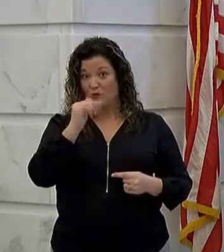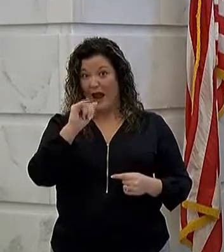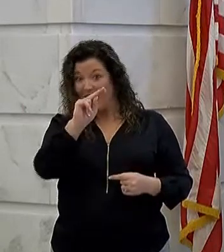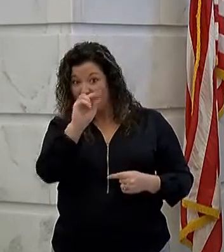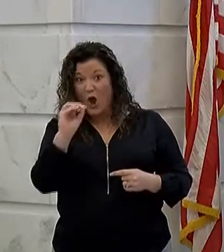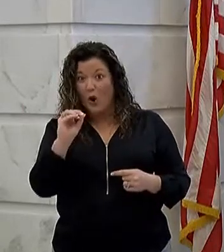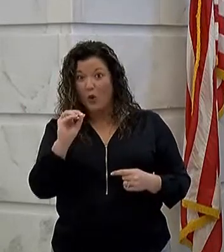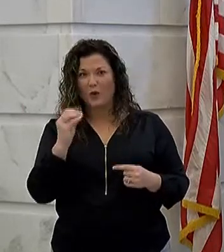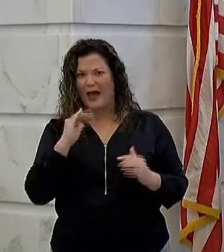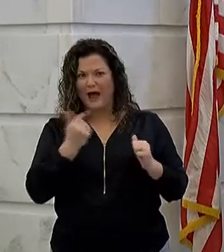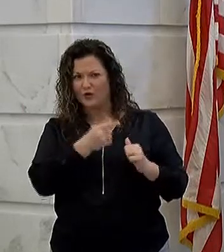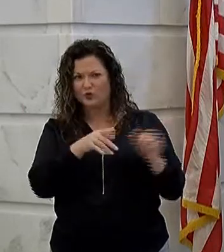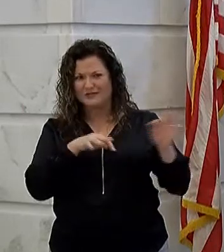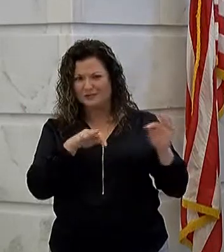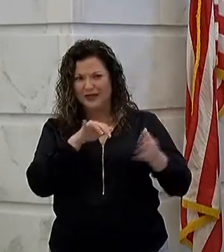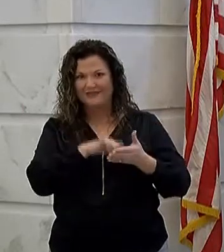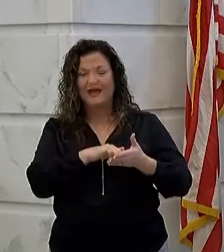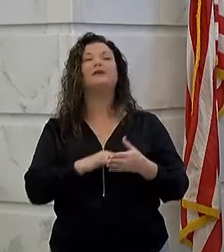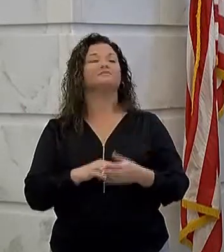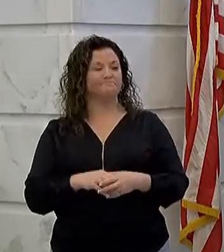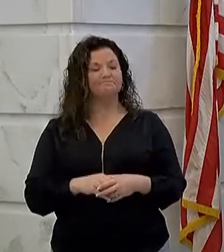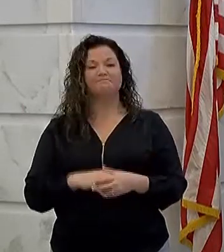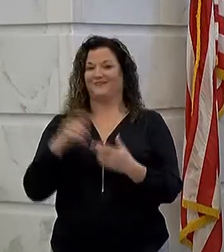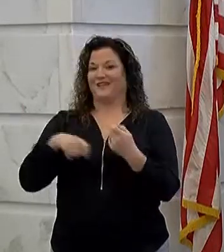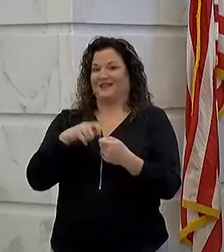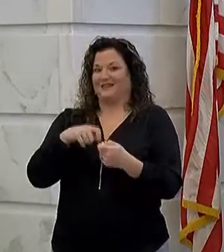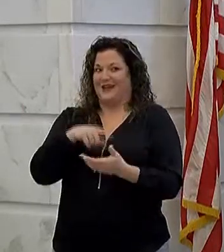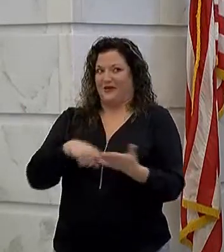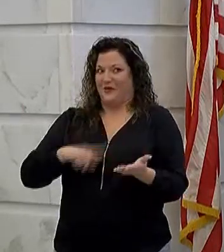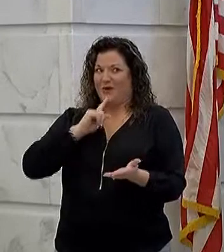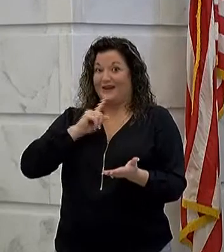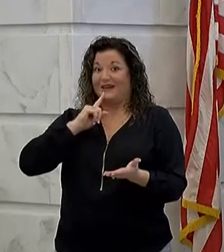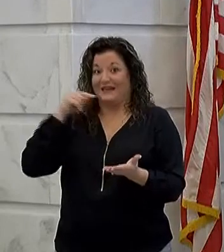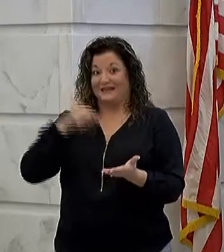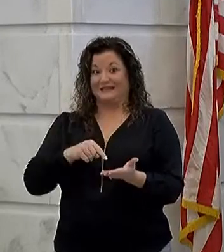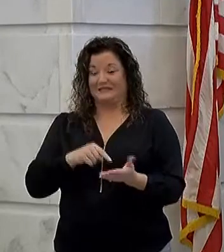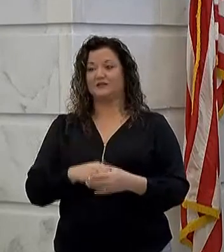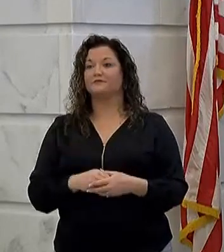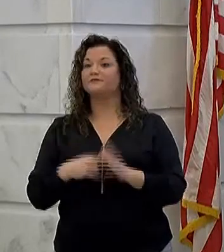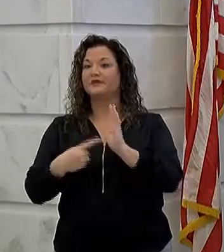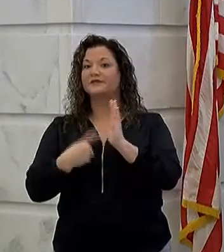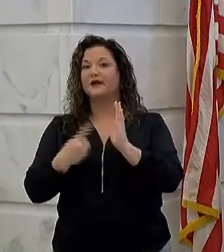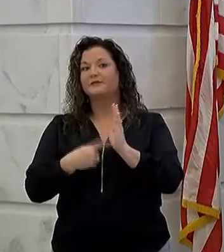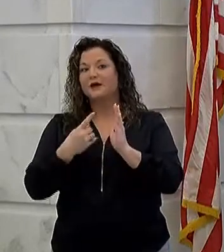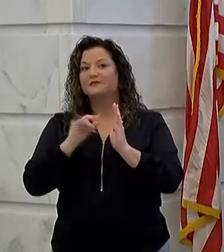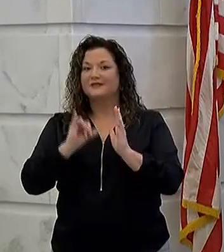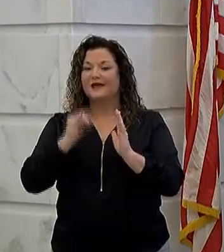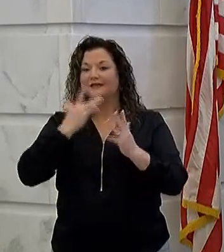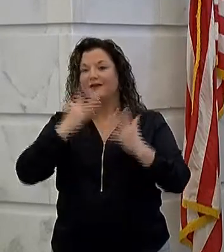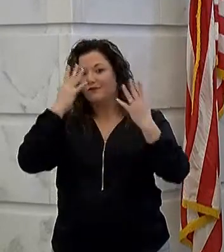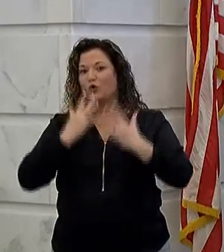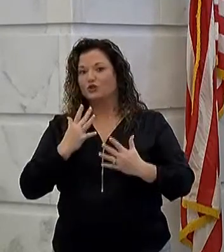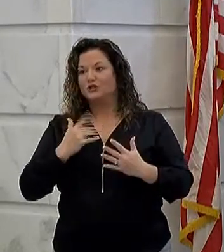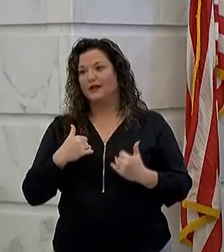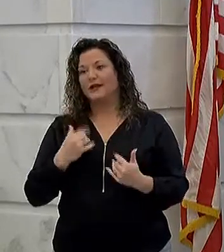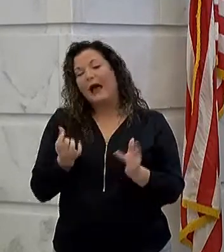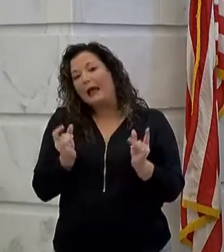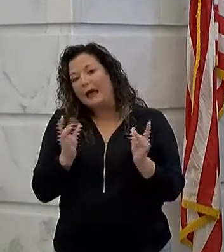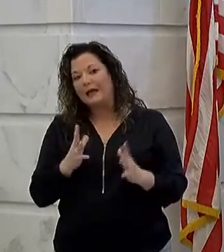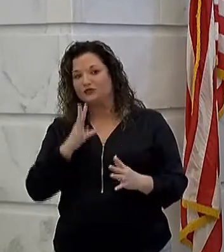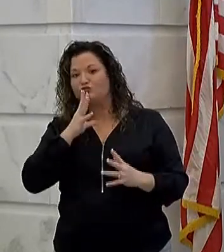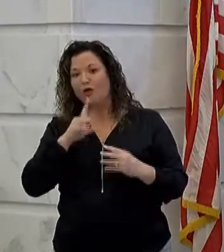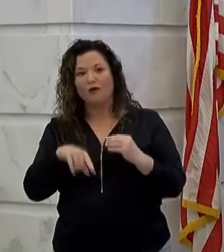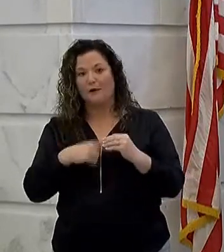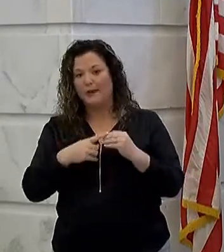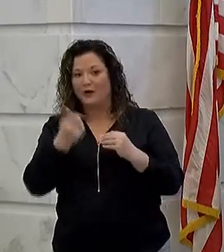it? Well, exactly. It's exactly the way that it is. And sometimes that's unfortunate, and I hate to talk